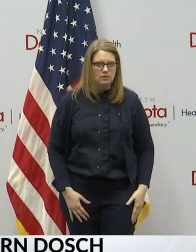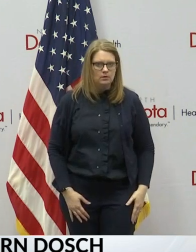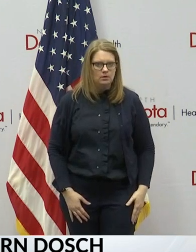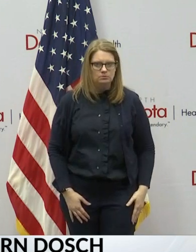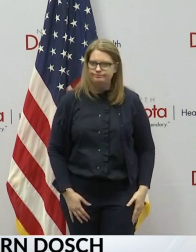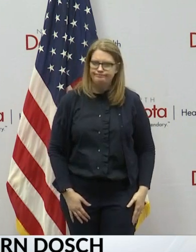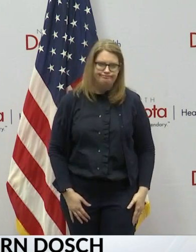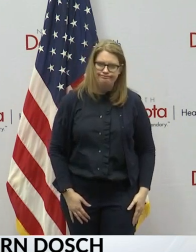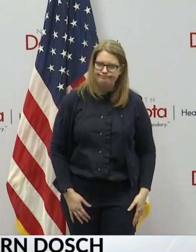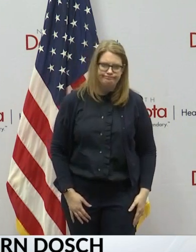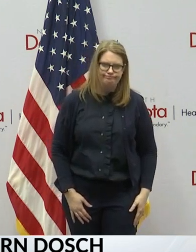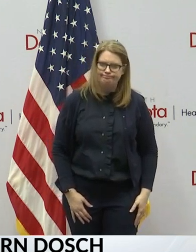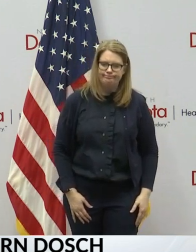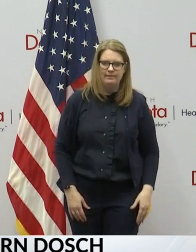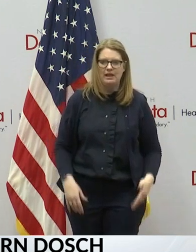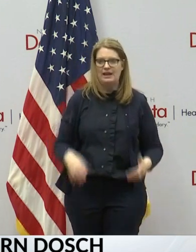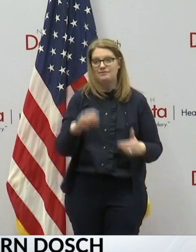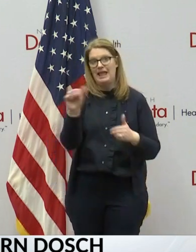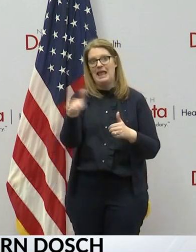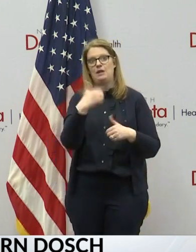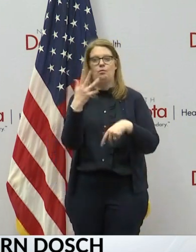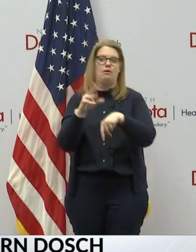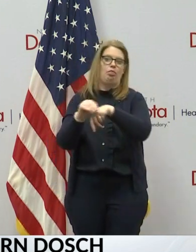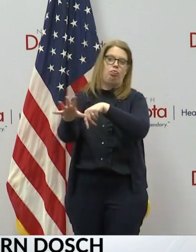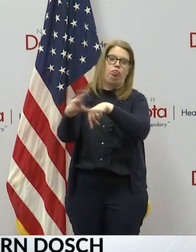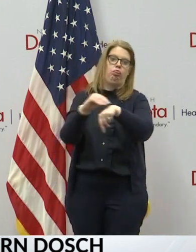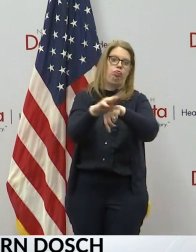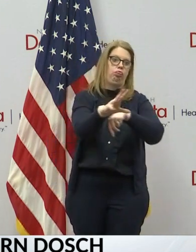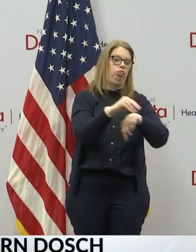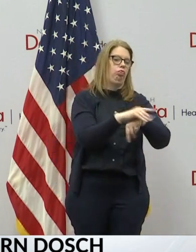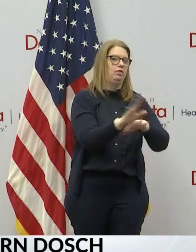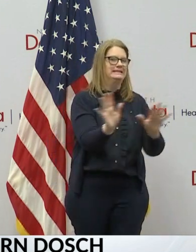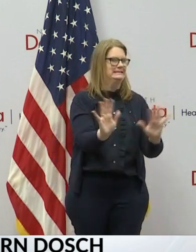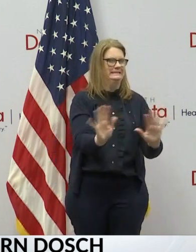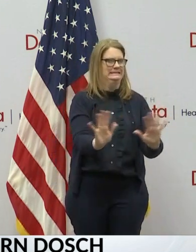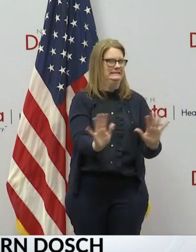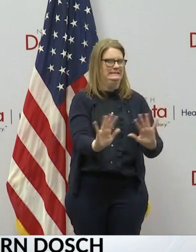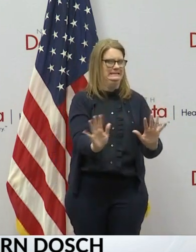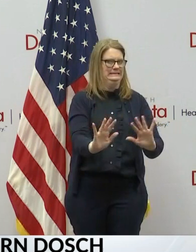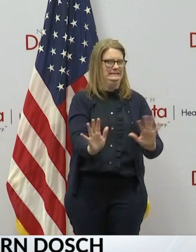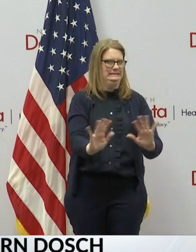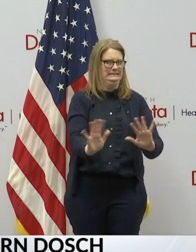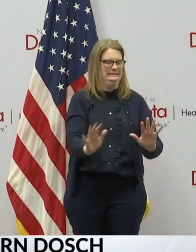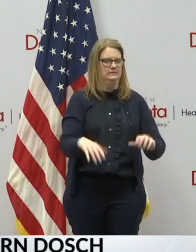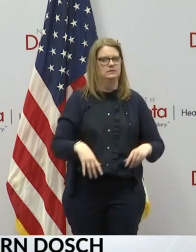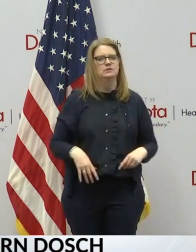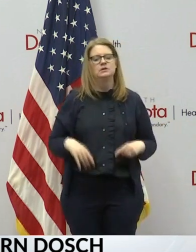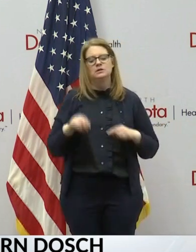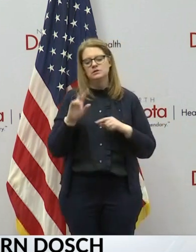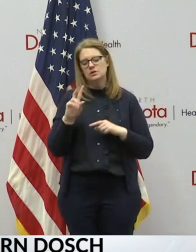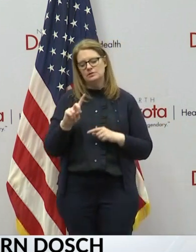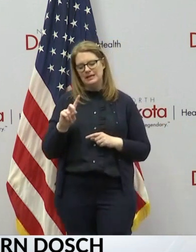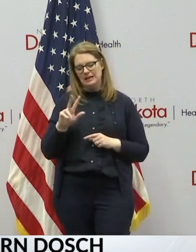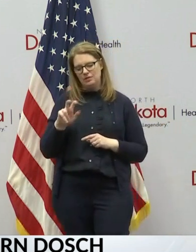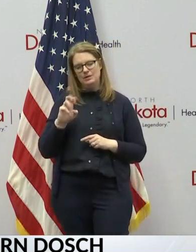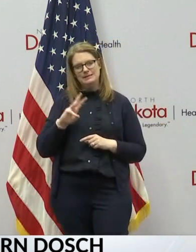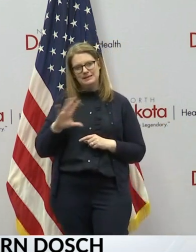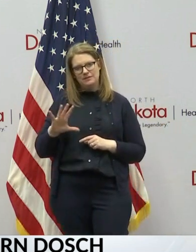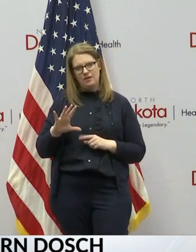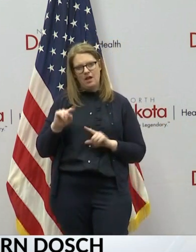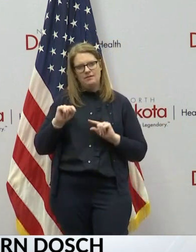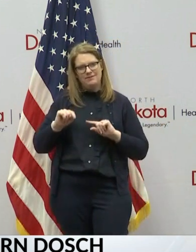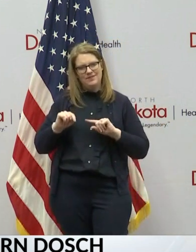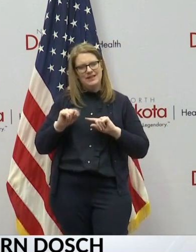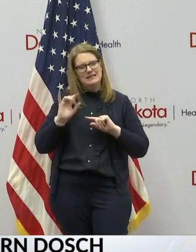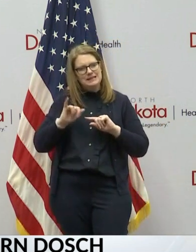our citizens fall into harm's way. So that's the first part. D365 is like the